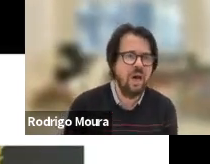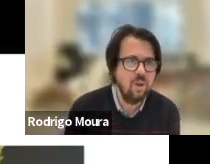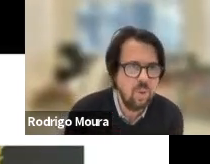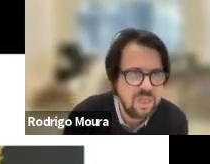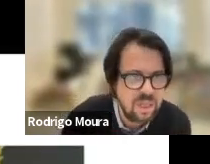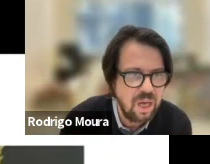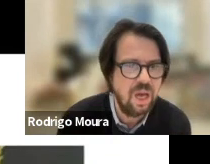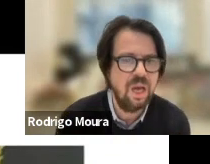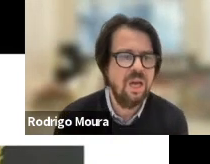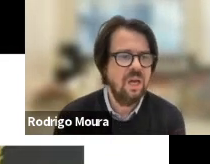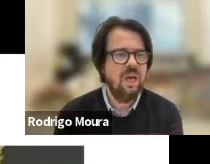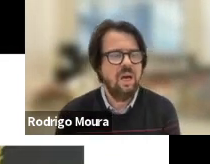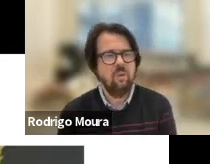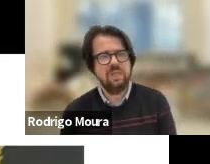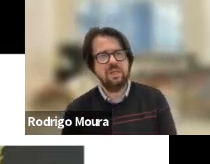himself with